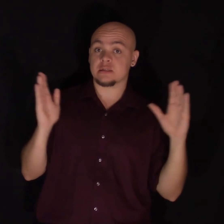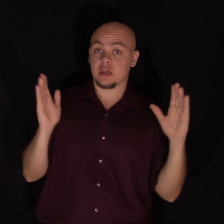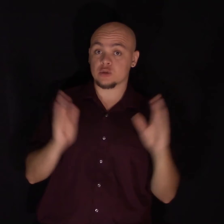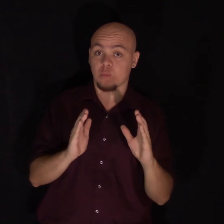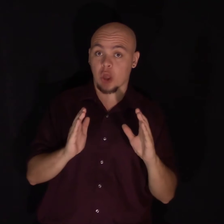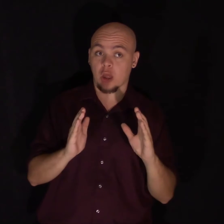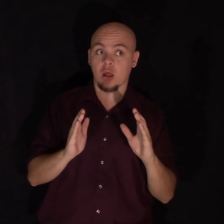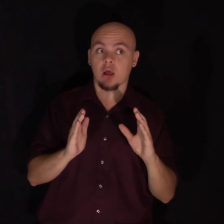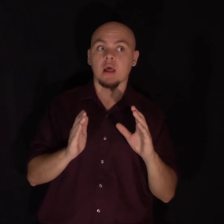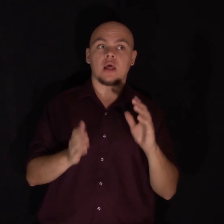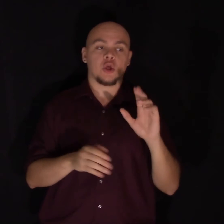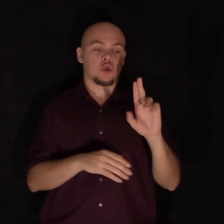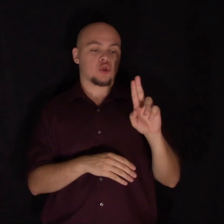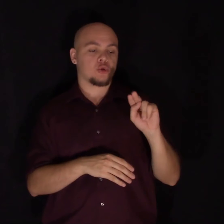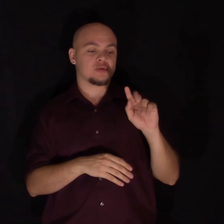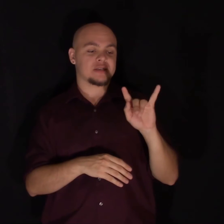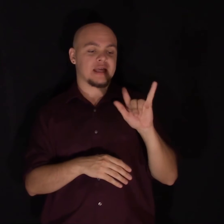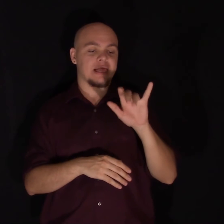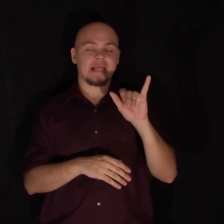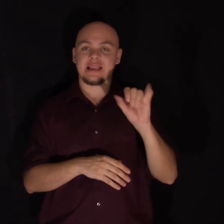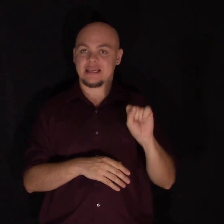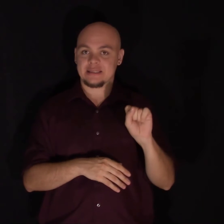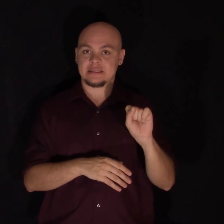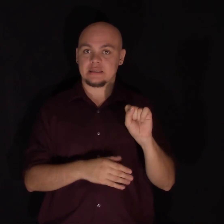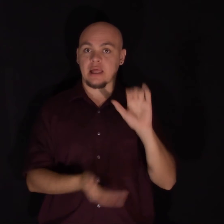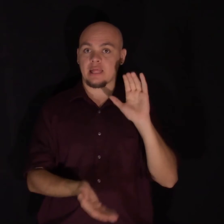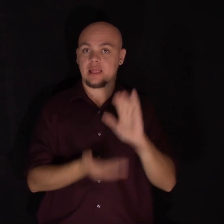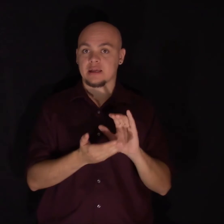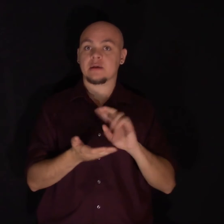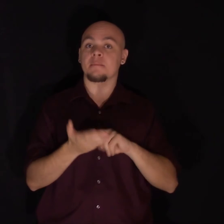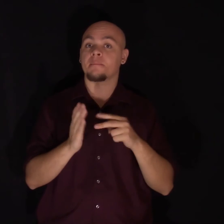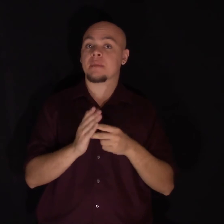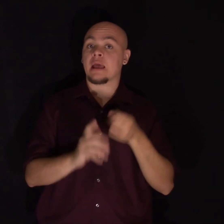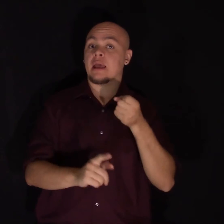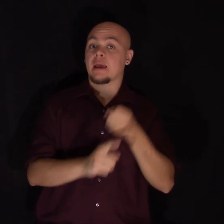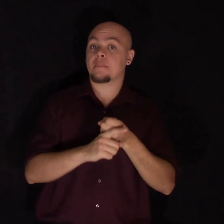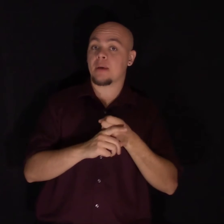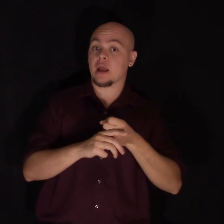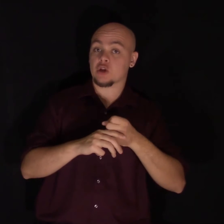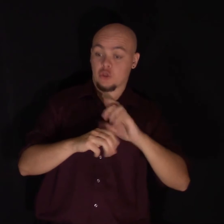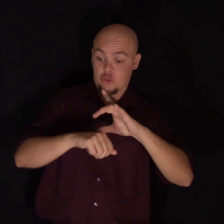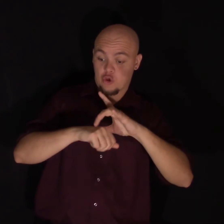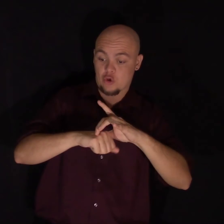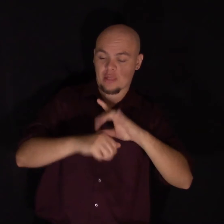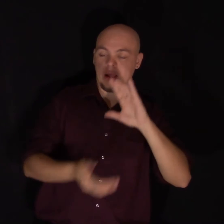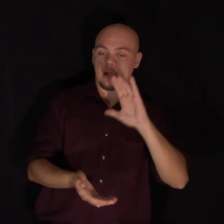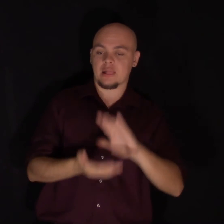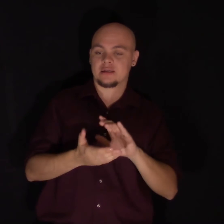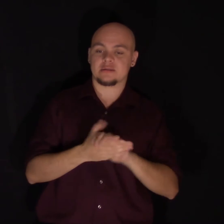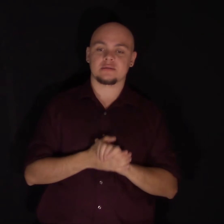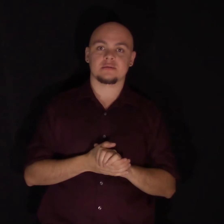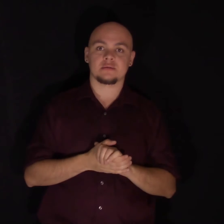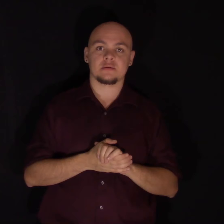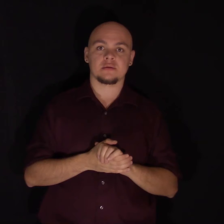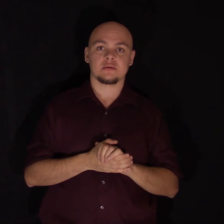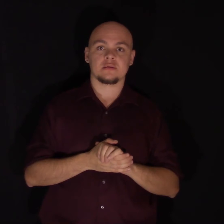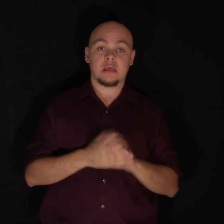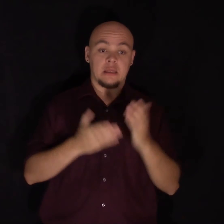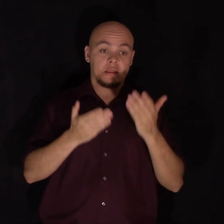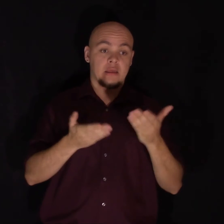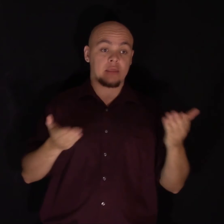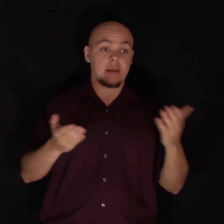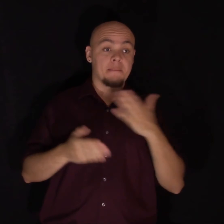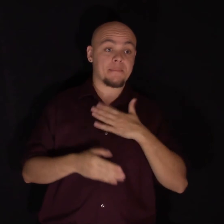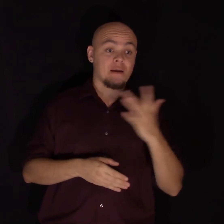there, but also a smaller footprint. And because it's really designed around an edited set of possessions, my